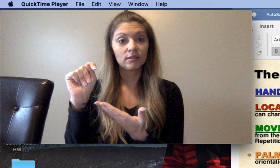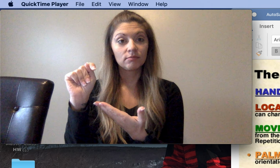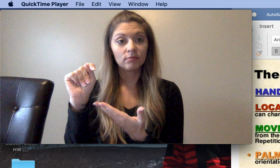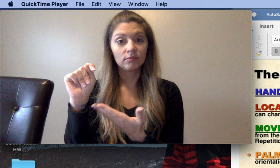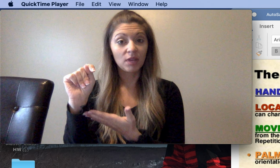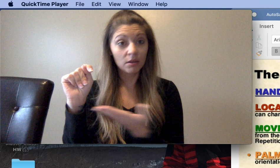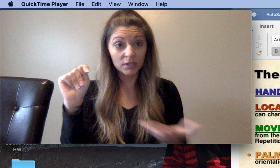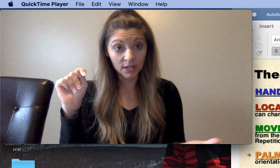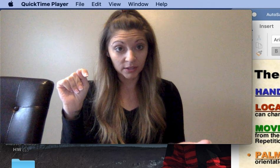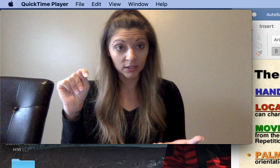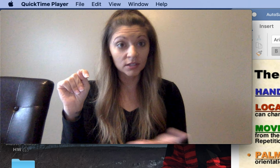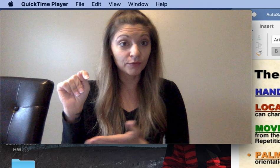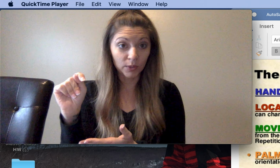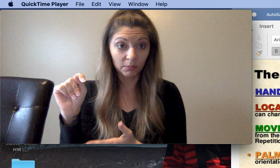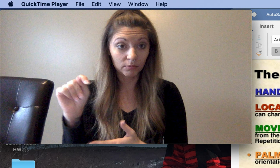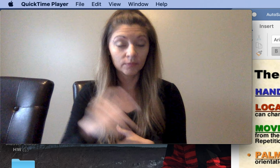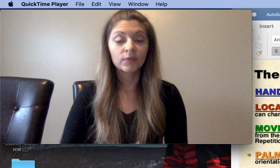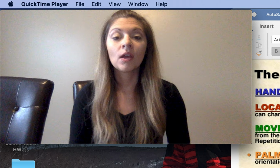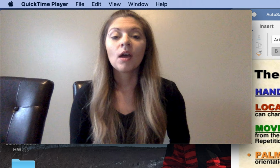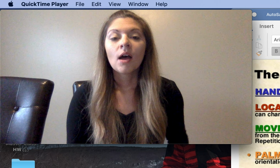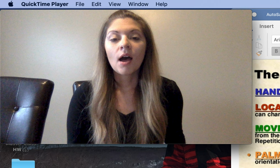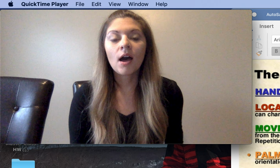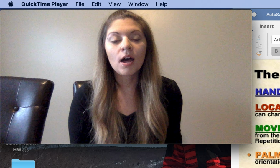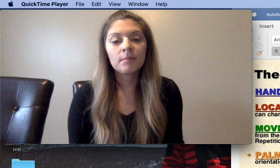this, it means nothing. It's a phoneme.